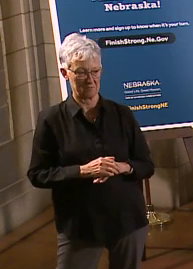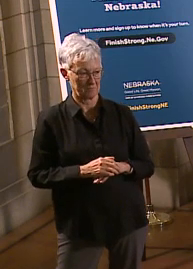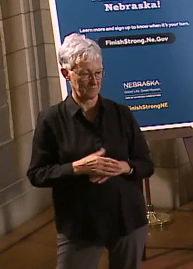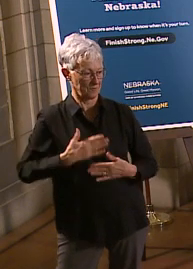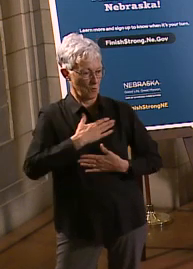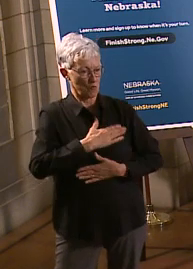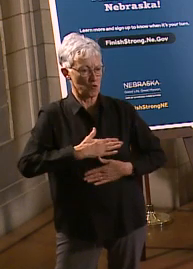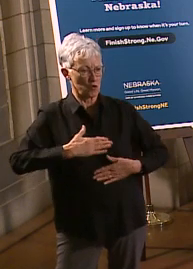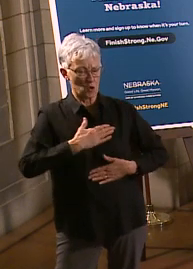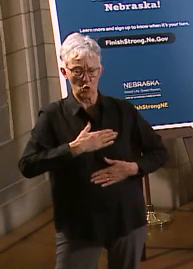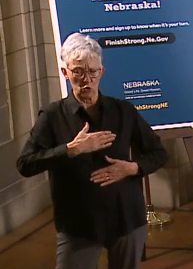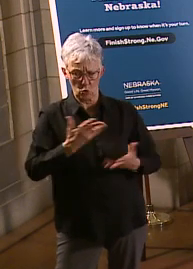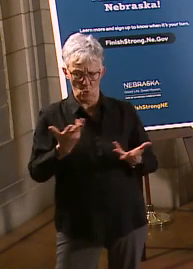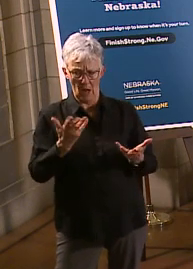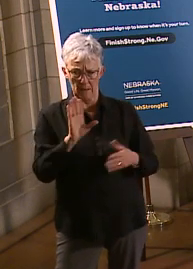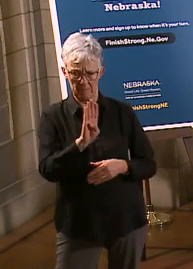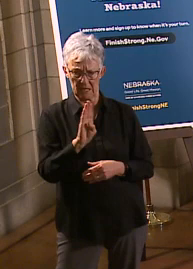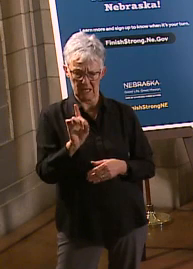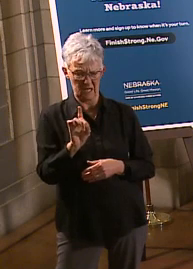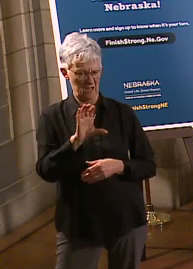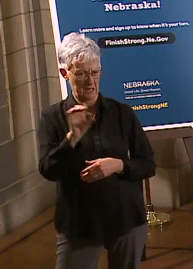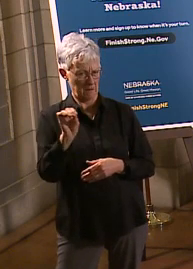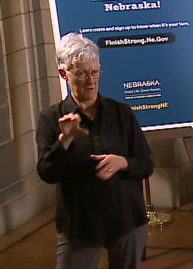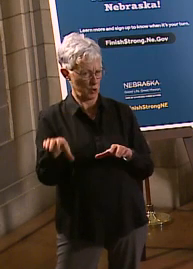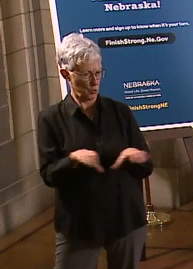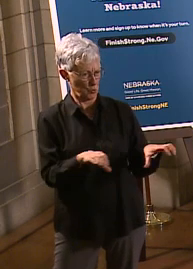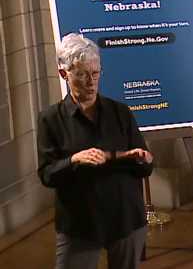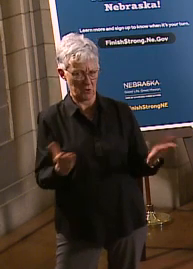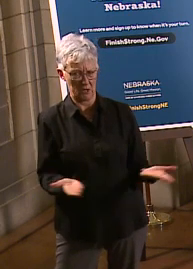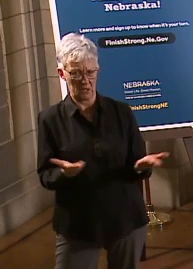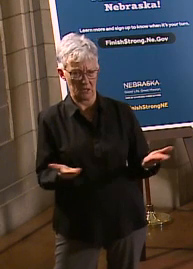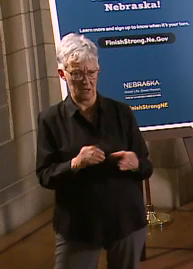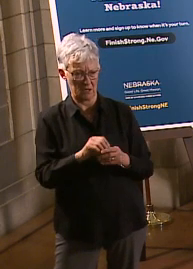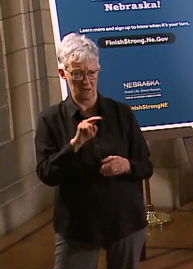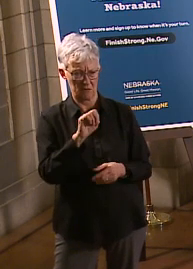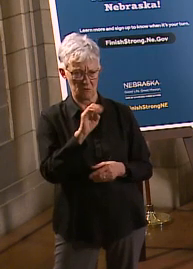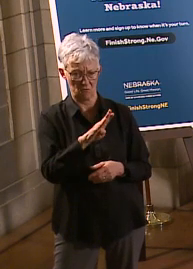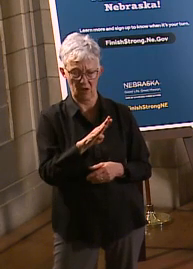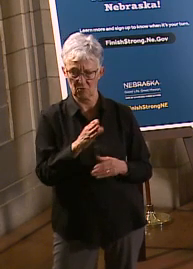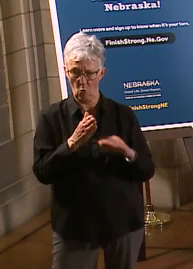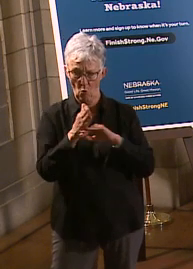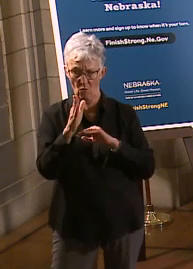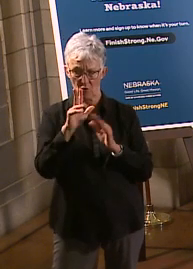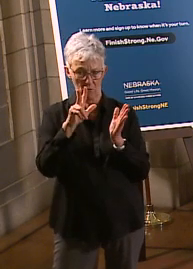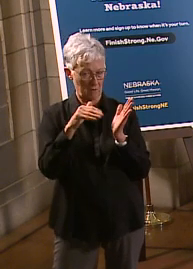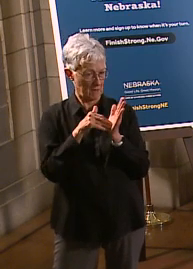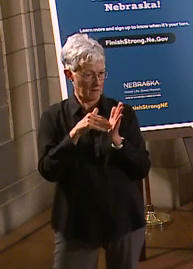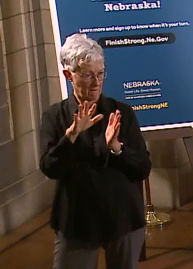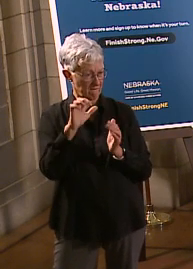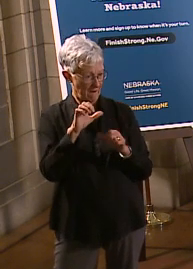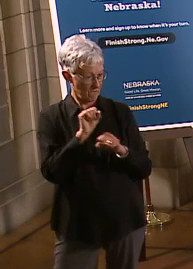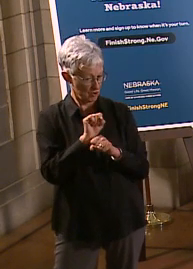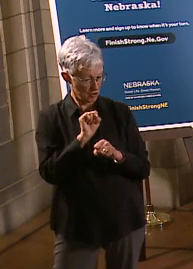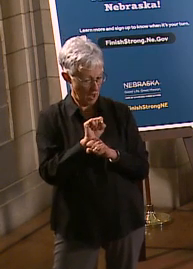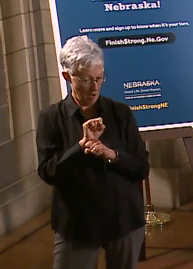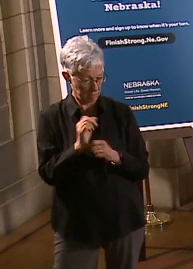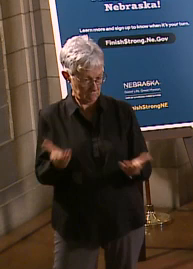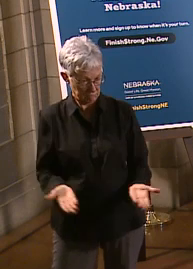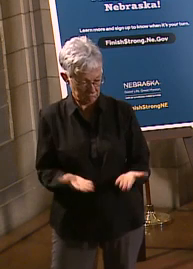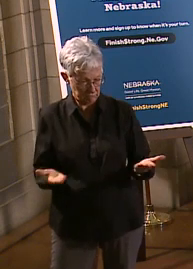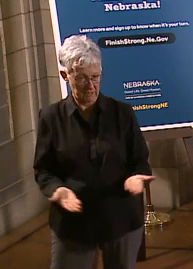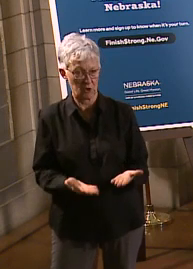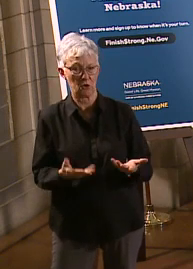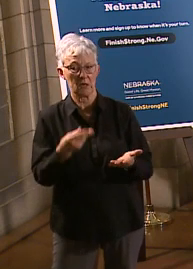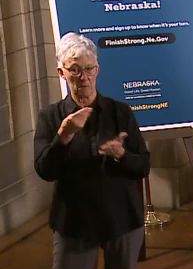so much of what BD is doing here. Obviously, the over 3,500 jobs that you've created here, the investment in our state,